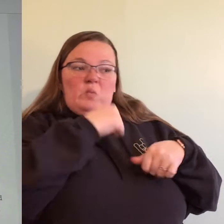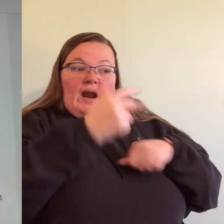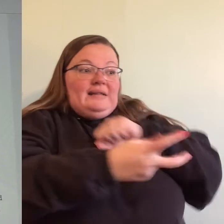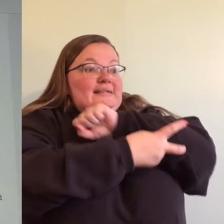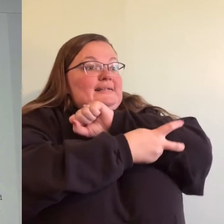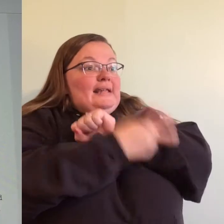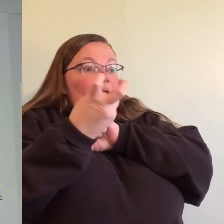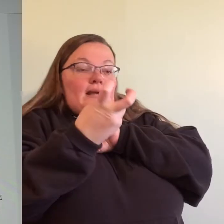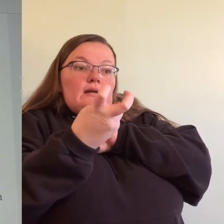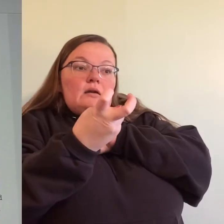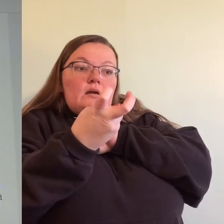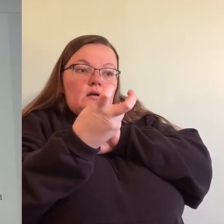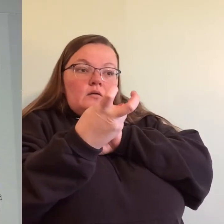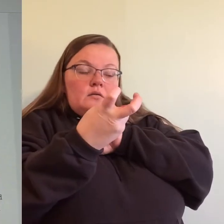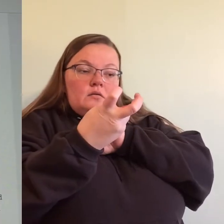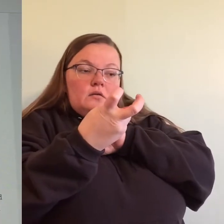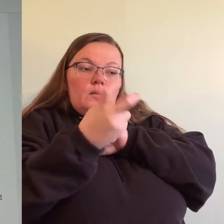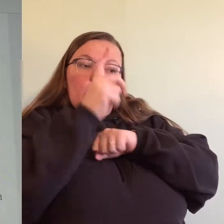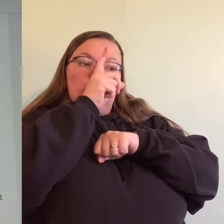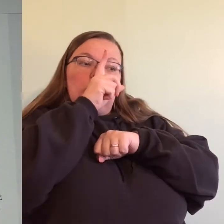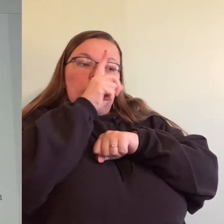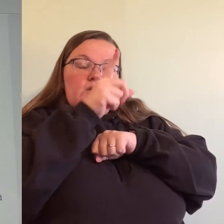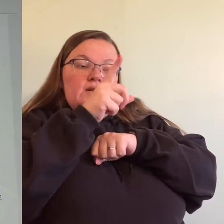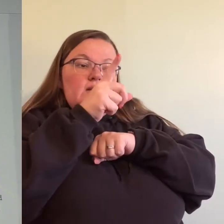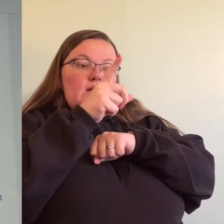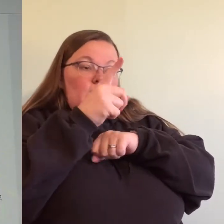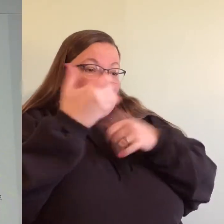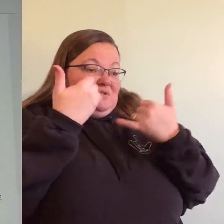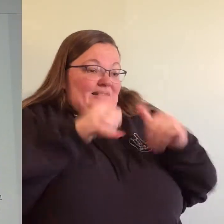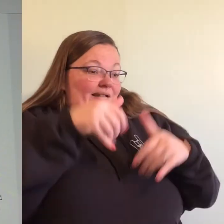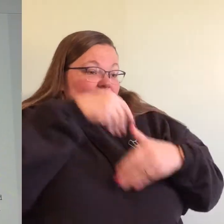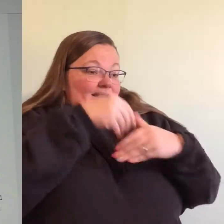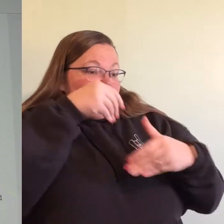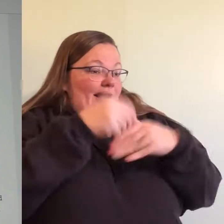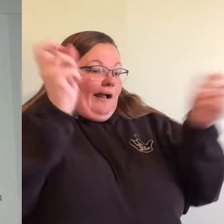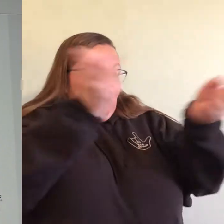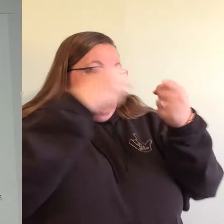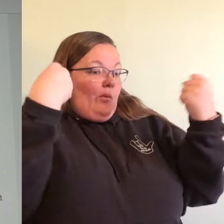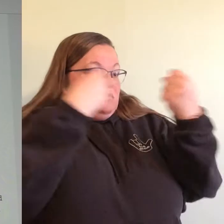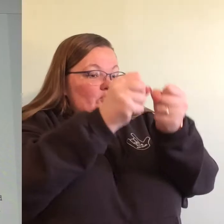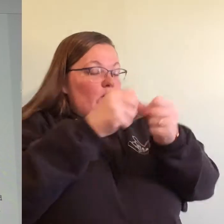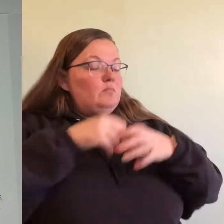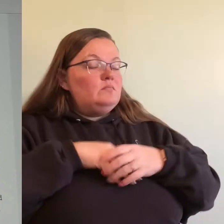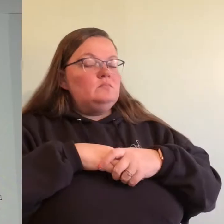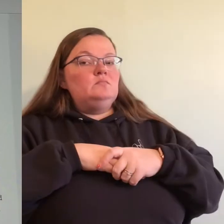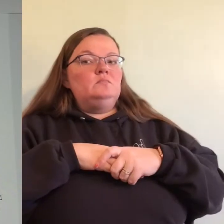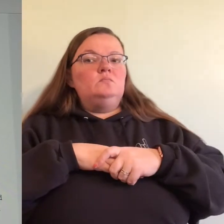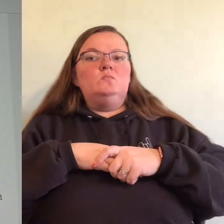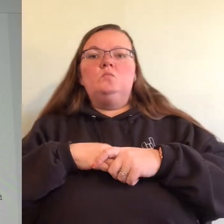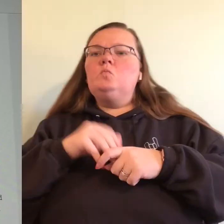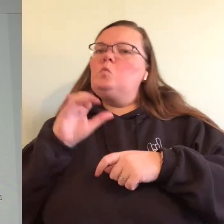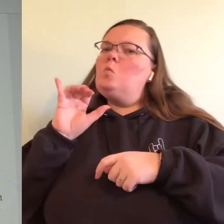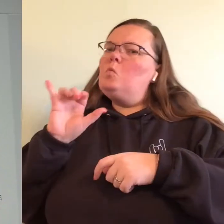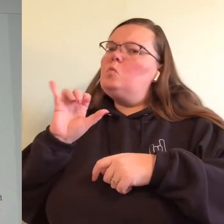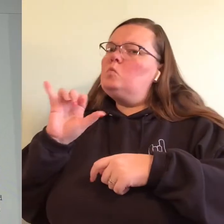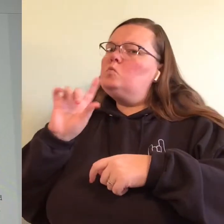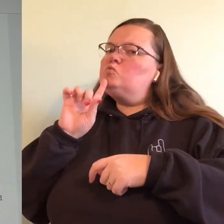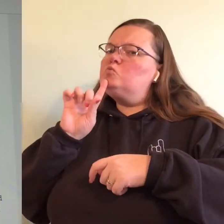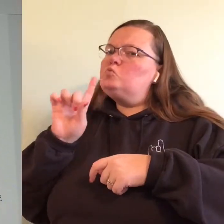as if we wanted to take them out of the house. We shan't take them even out of the wardrobe." "Well, I never thought of it that